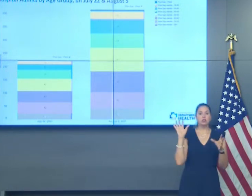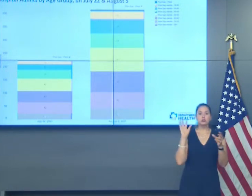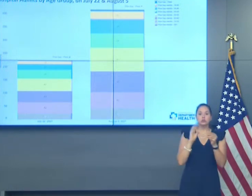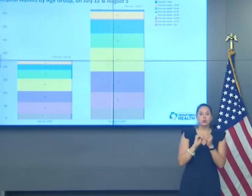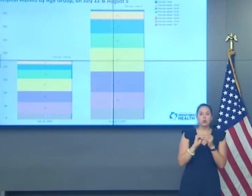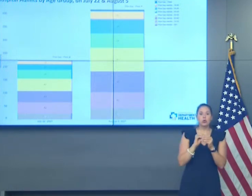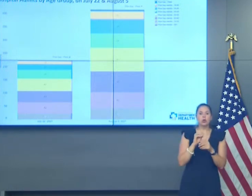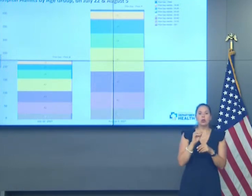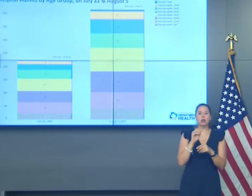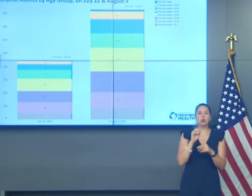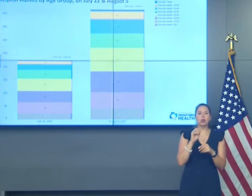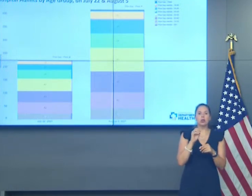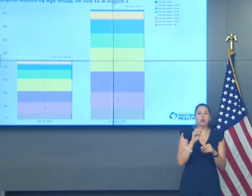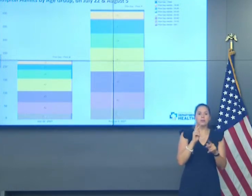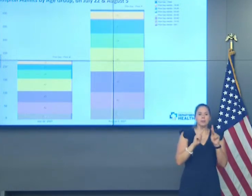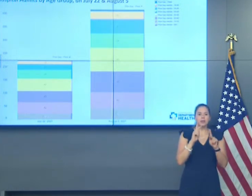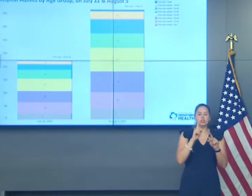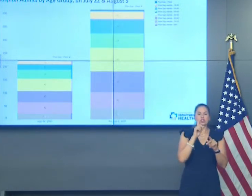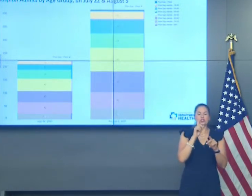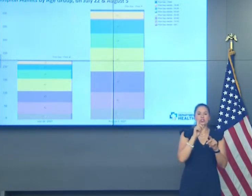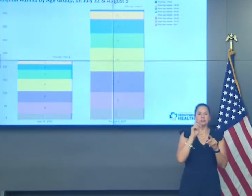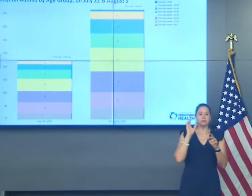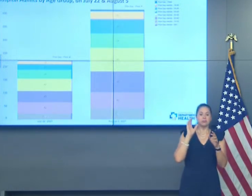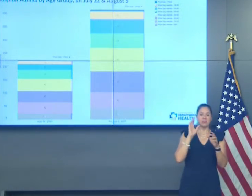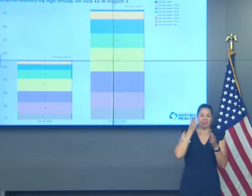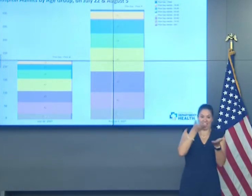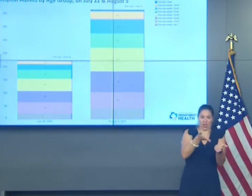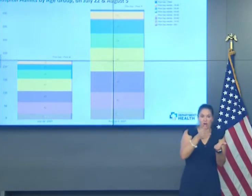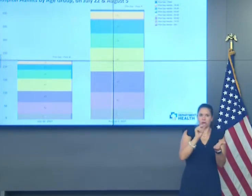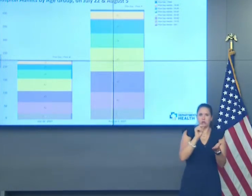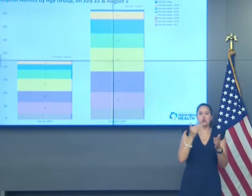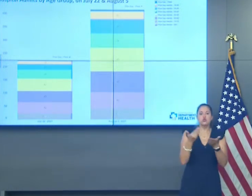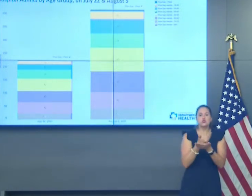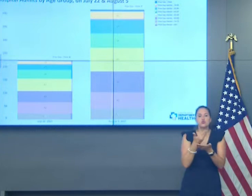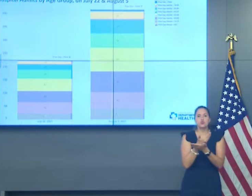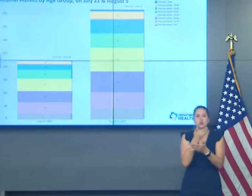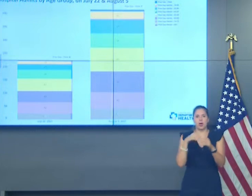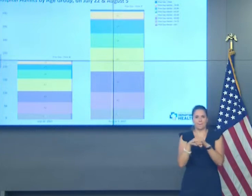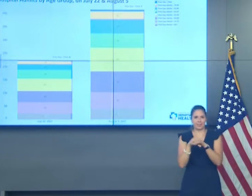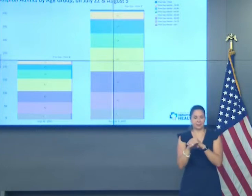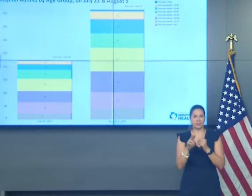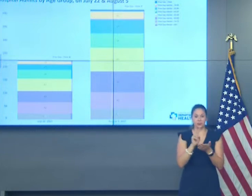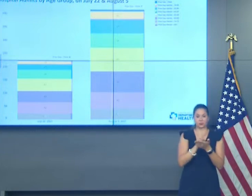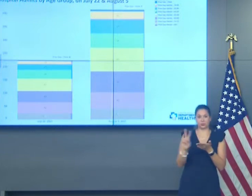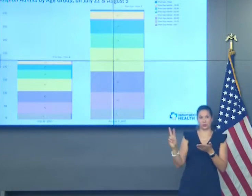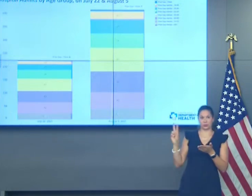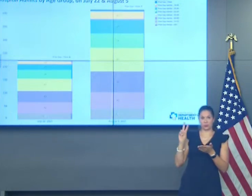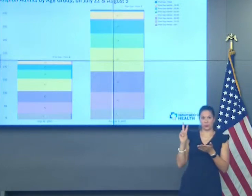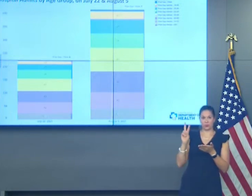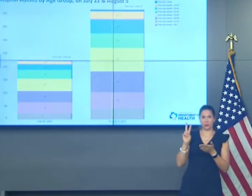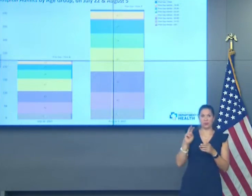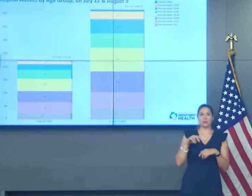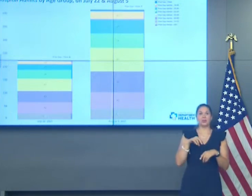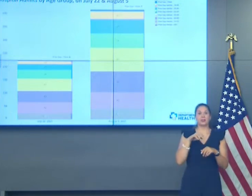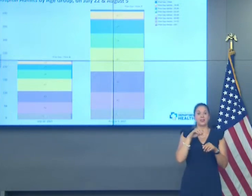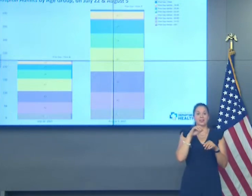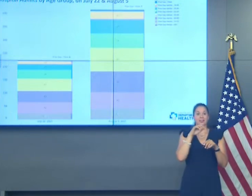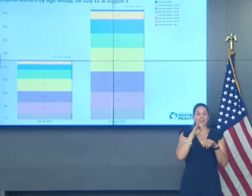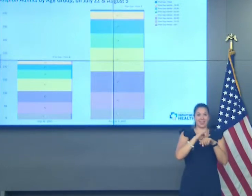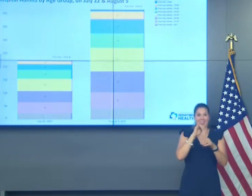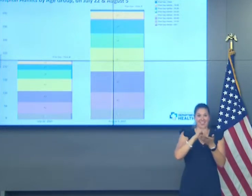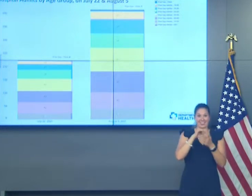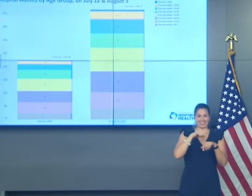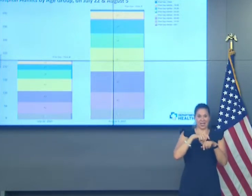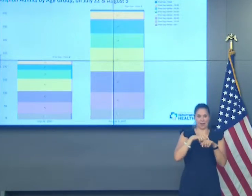census, but people who were admitted to the hospital that day, new admits. 2 weeks ago, we had on that snapshot in time 2